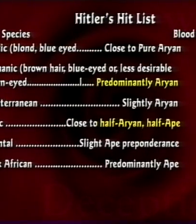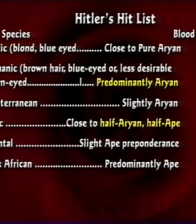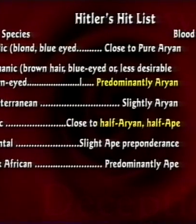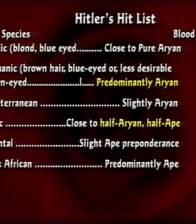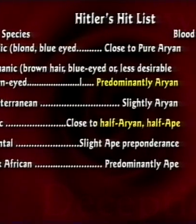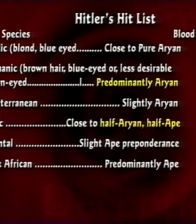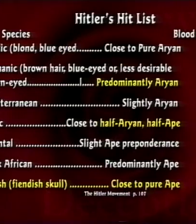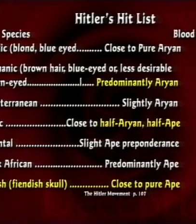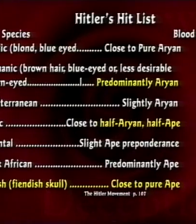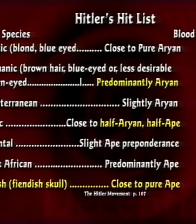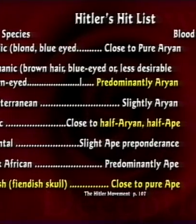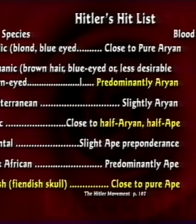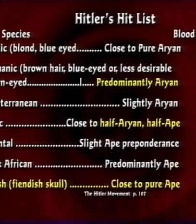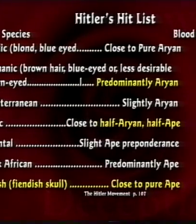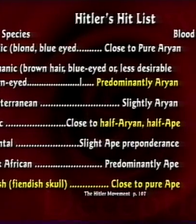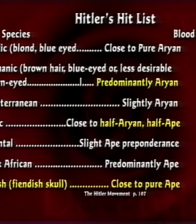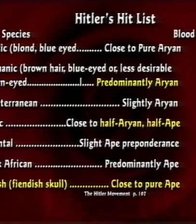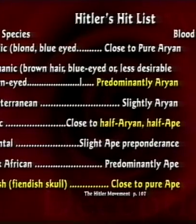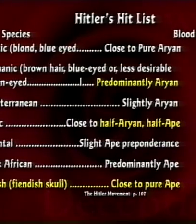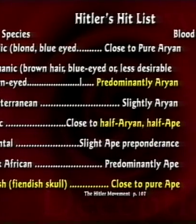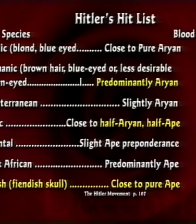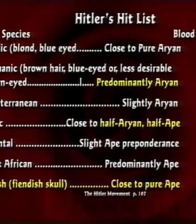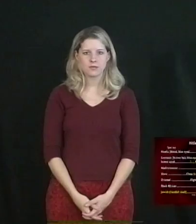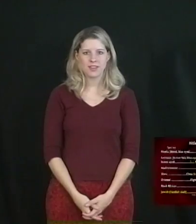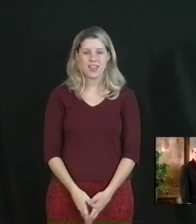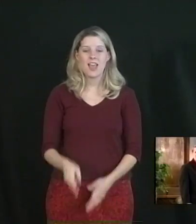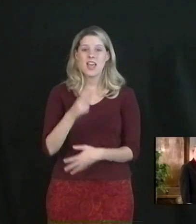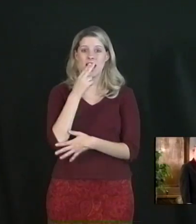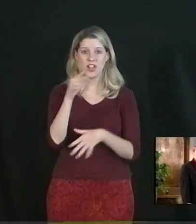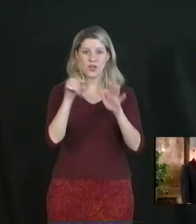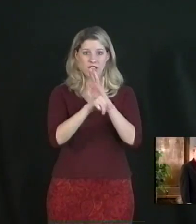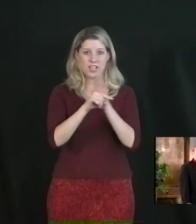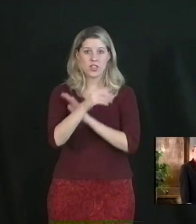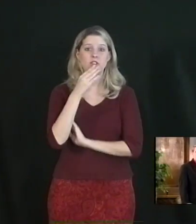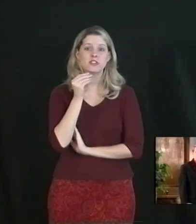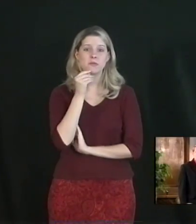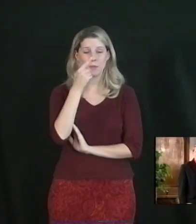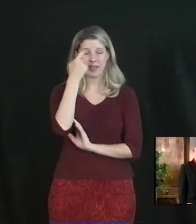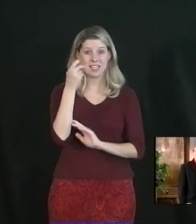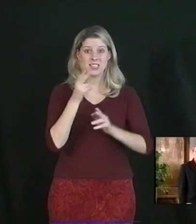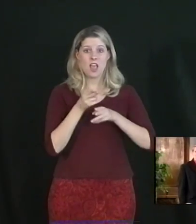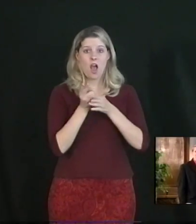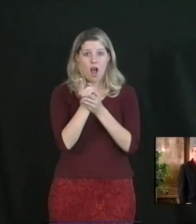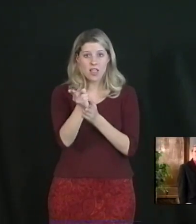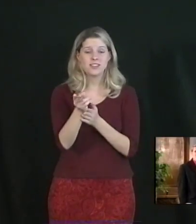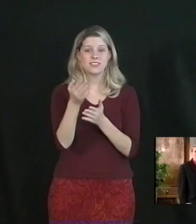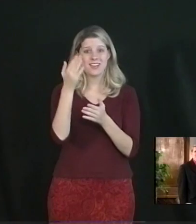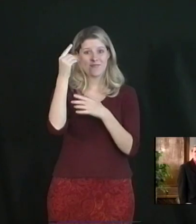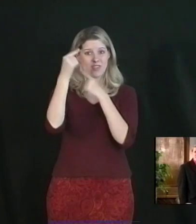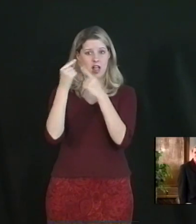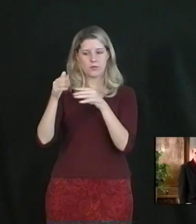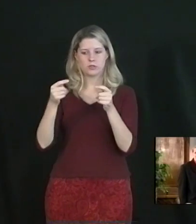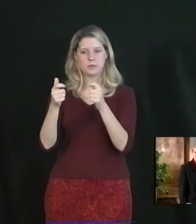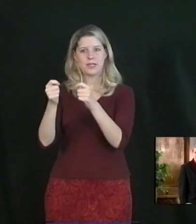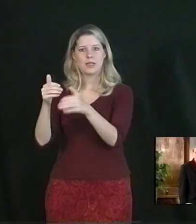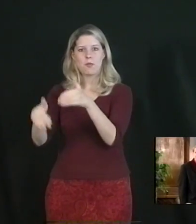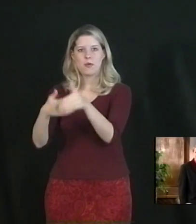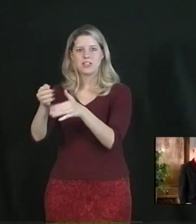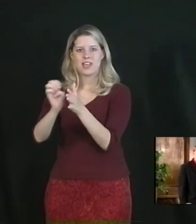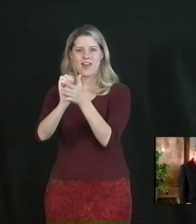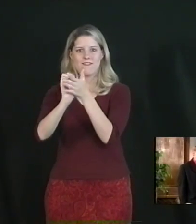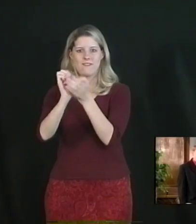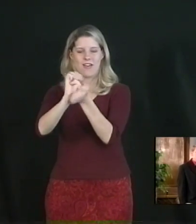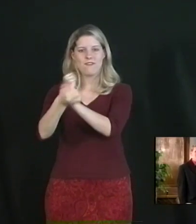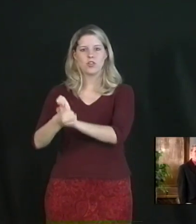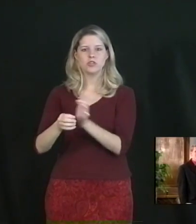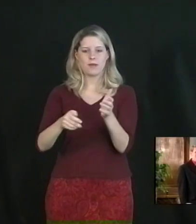Africans are predominantly ape. And the Jews are close to pure ape. Hitler killed the Jews because he honestly thought he was speeding up the process of evolution by